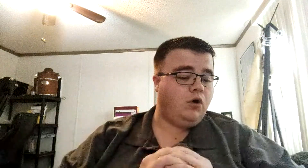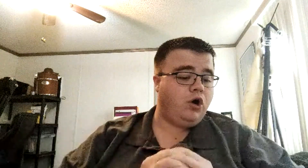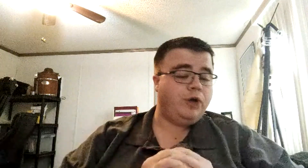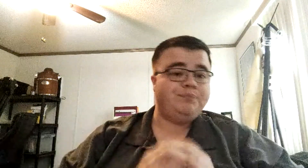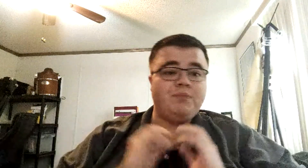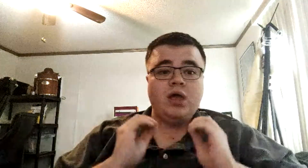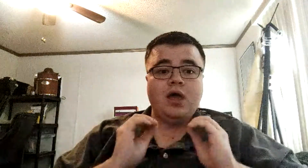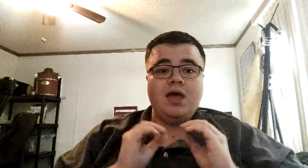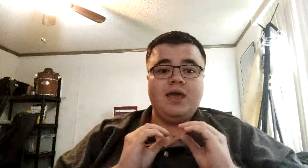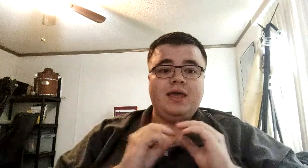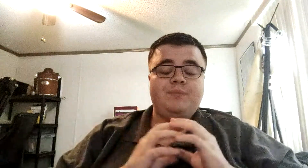Sekar,